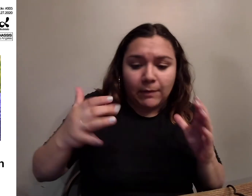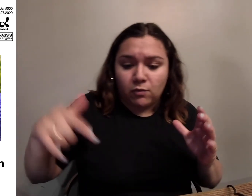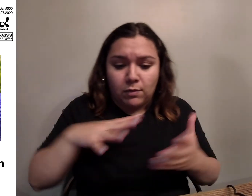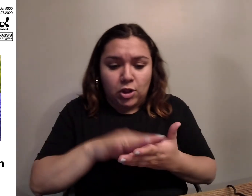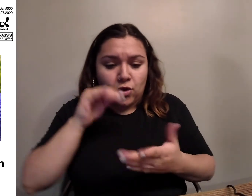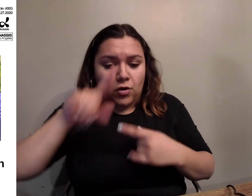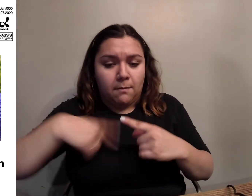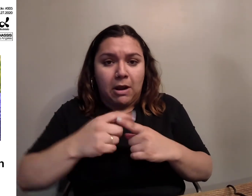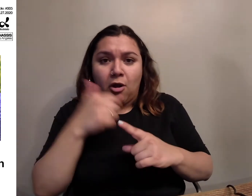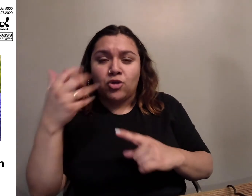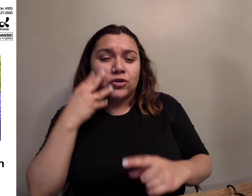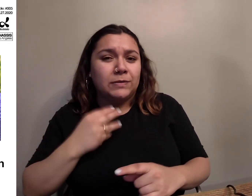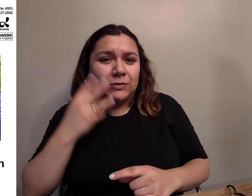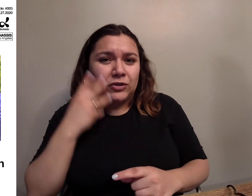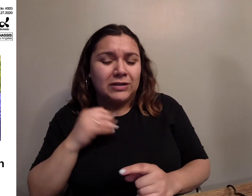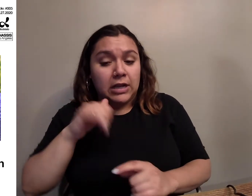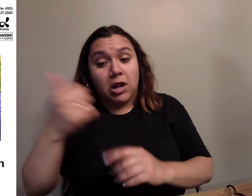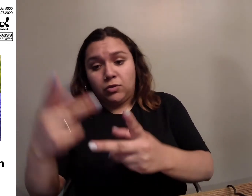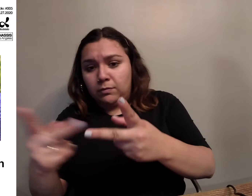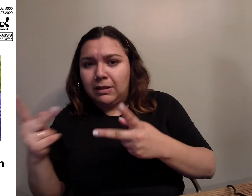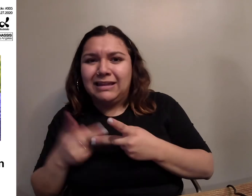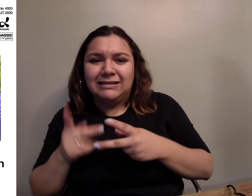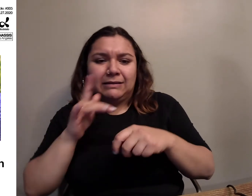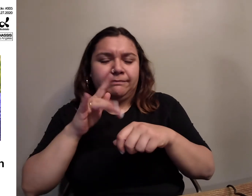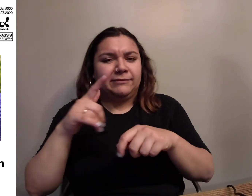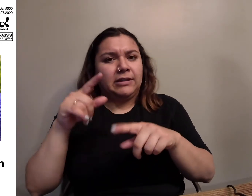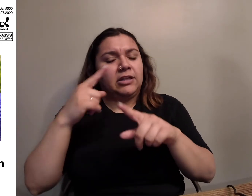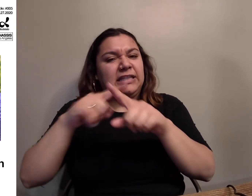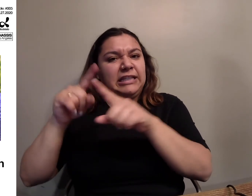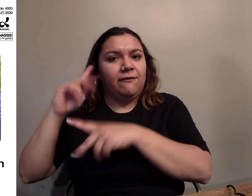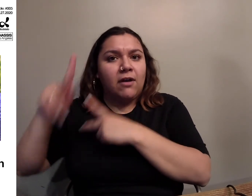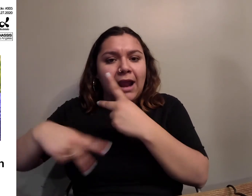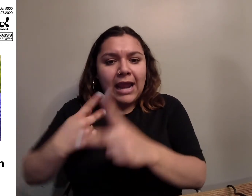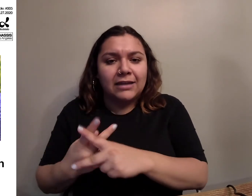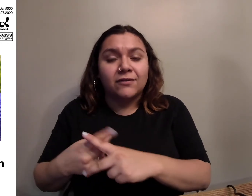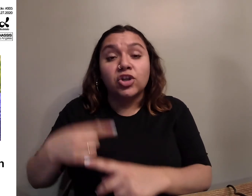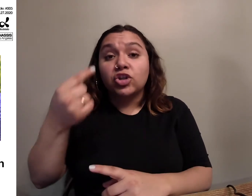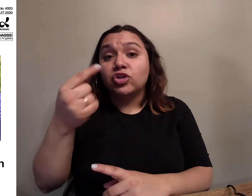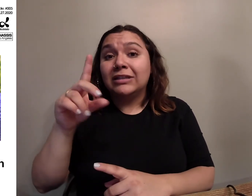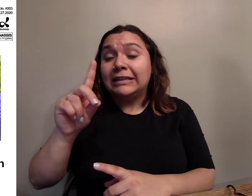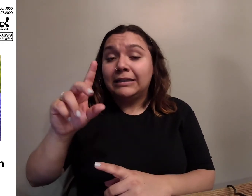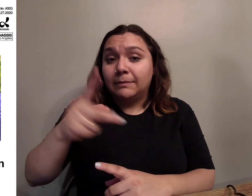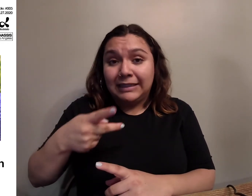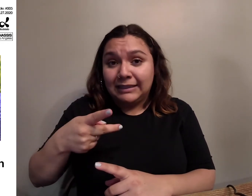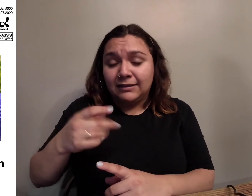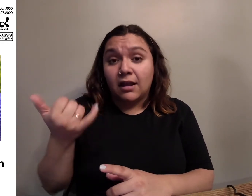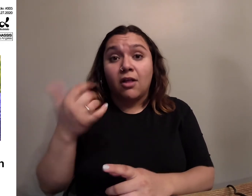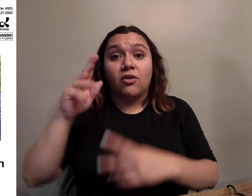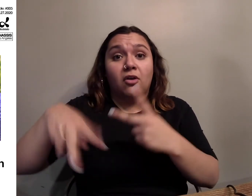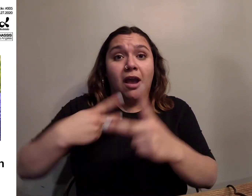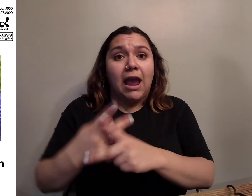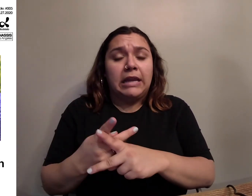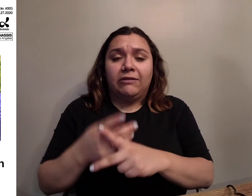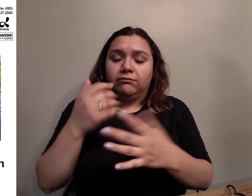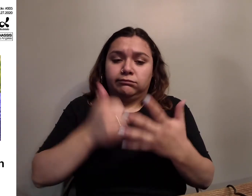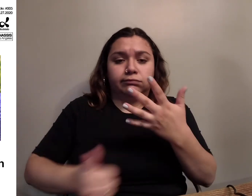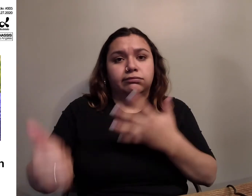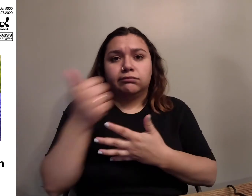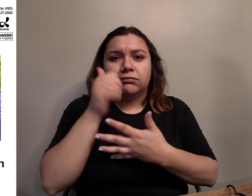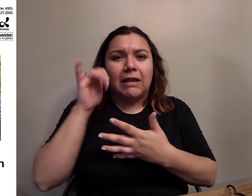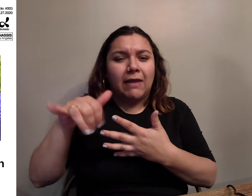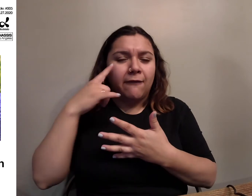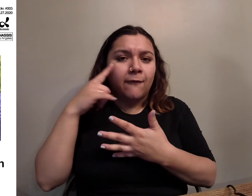other experiences in other places with other GDPs and other priorities in terms